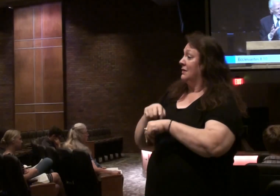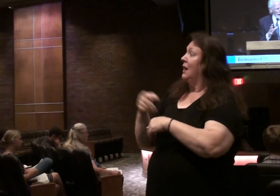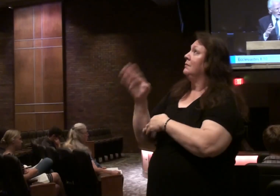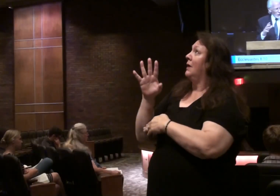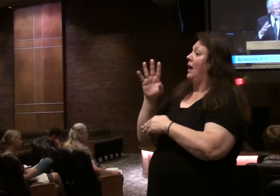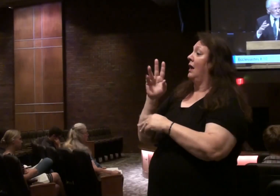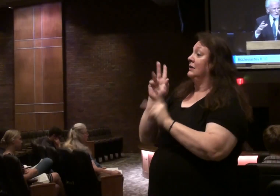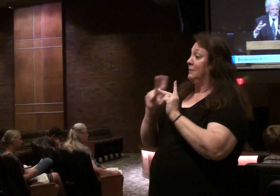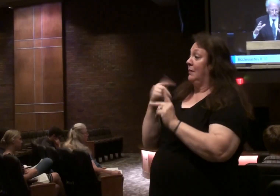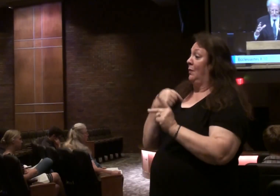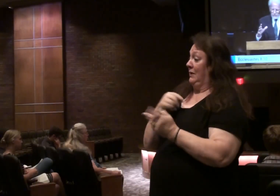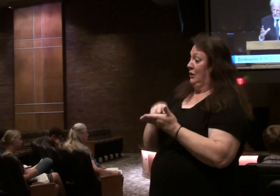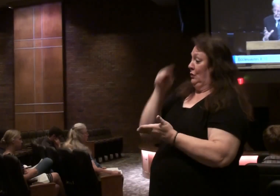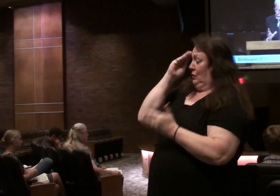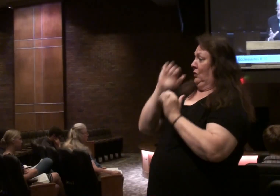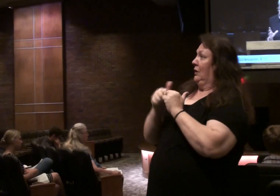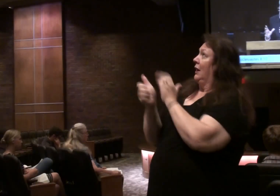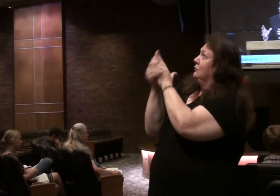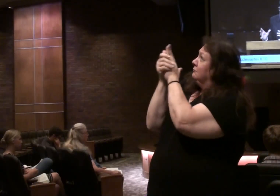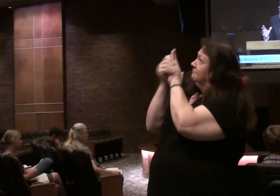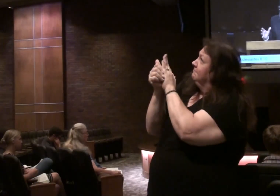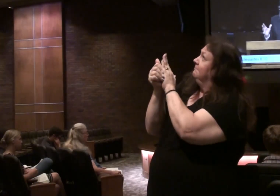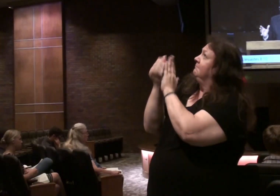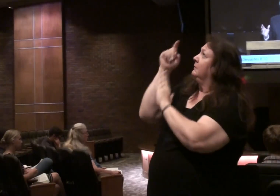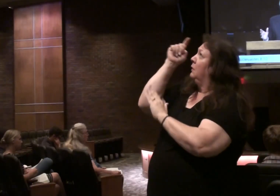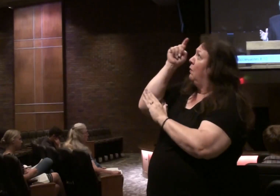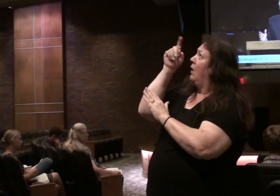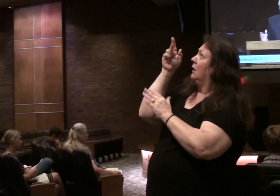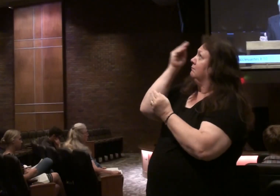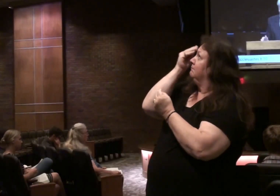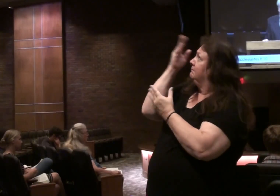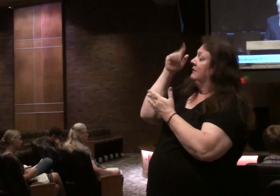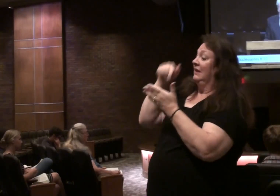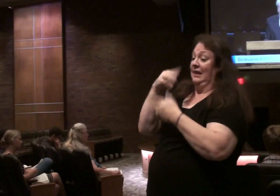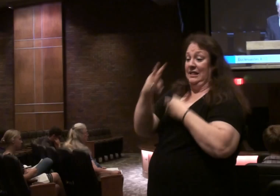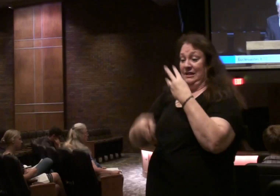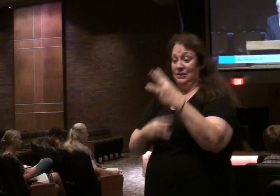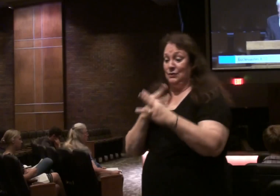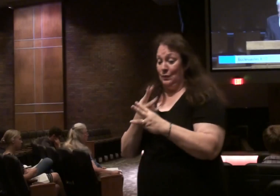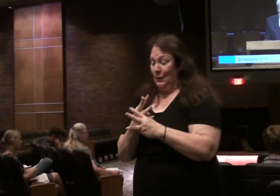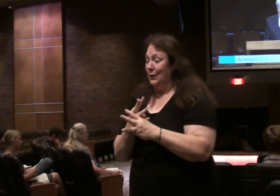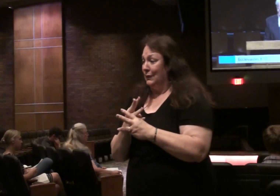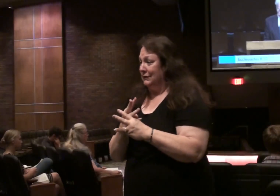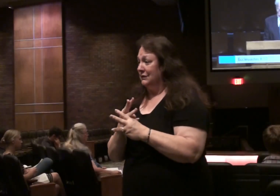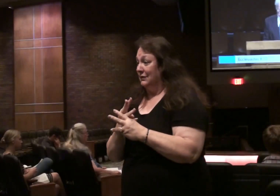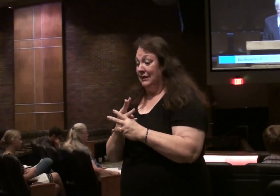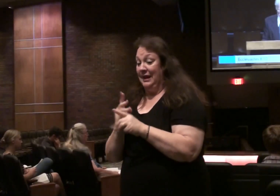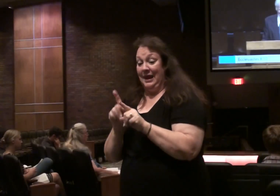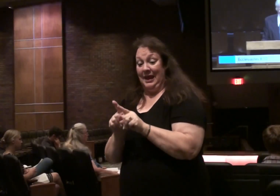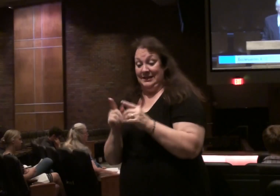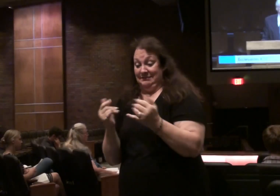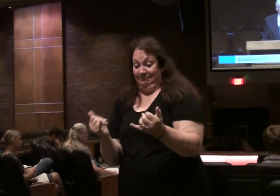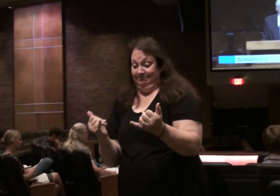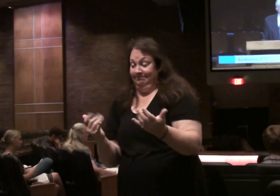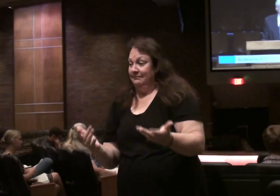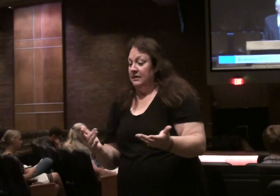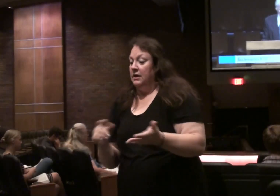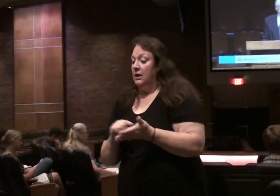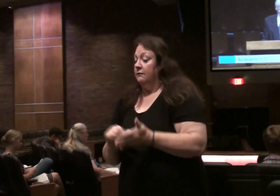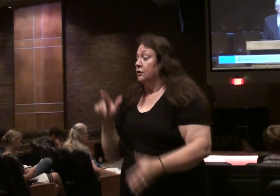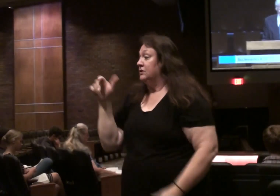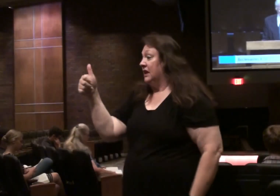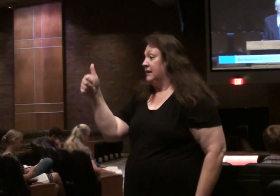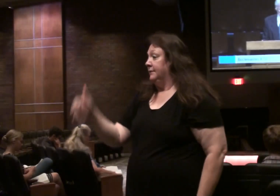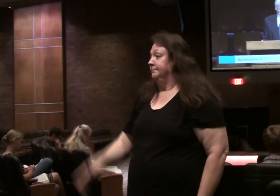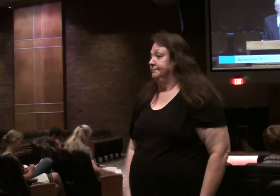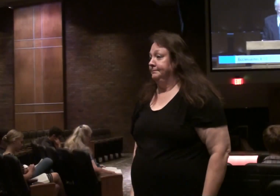learn how to live skillfully, wisely in this world as it is. So we pick up with verse